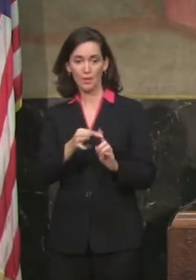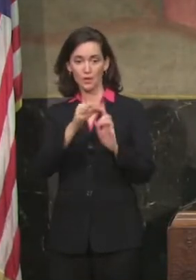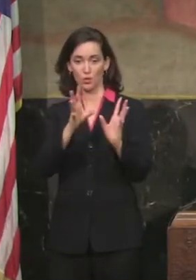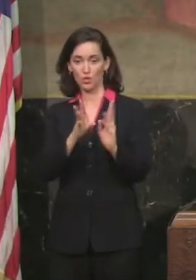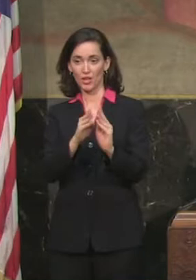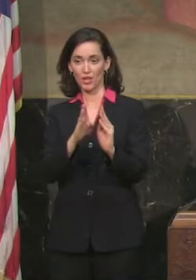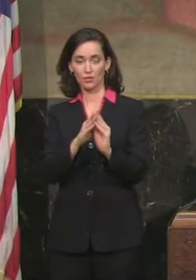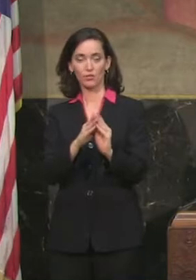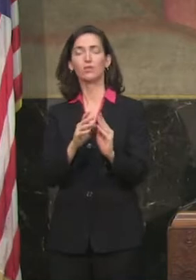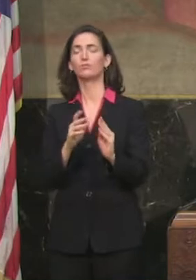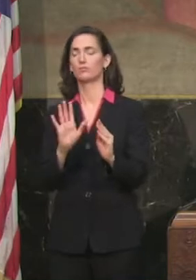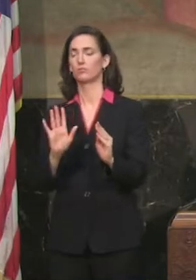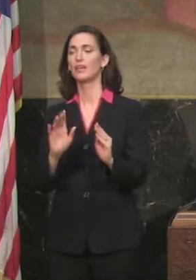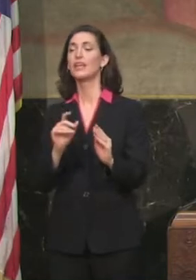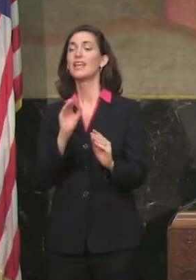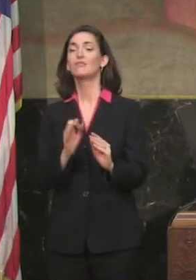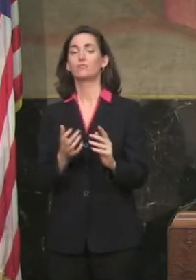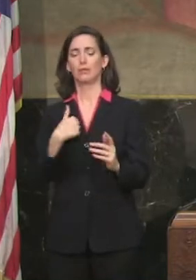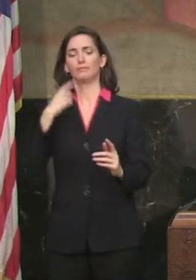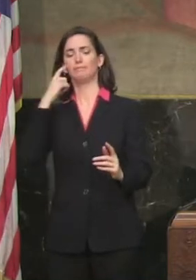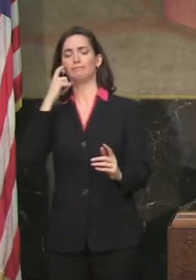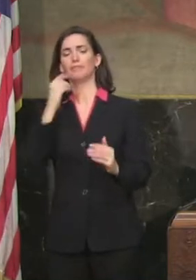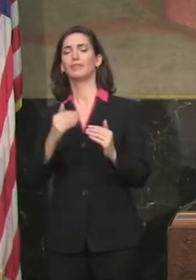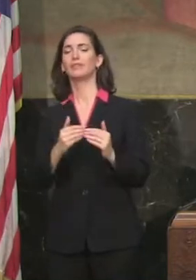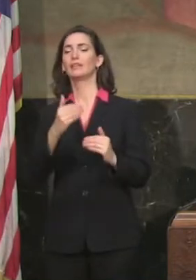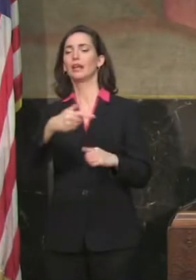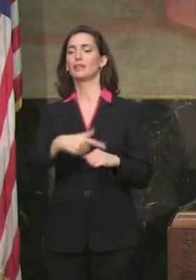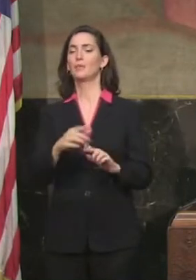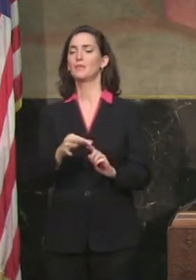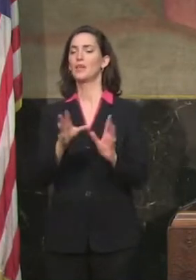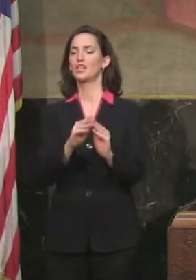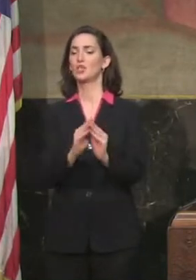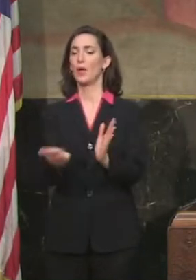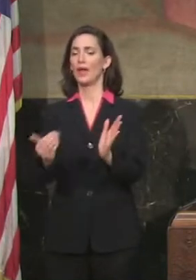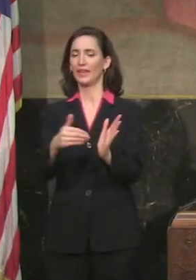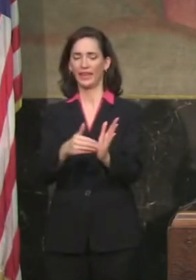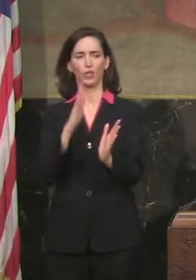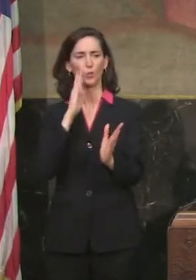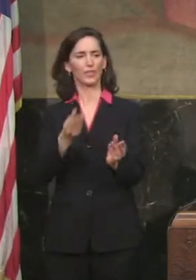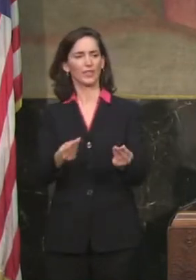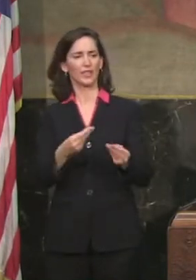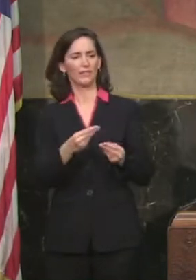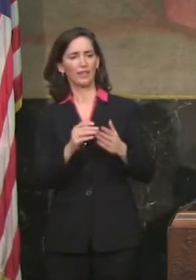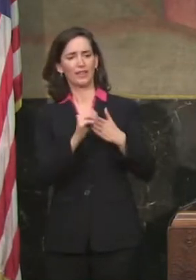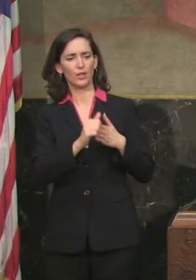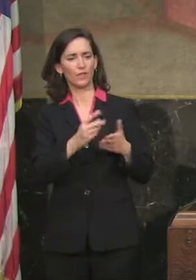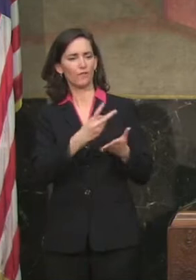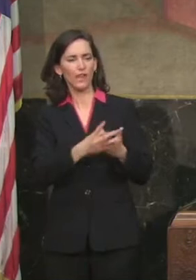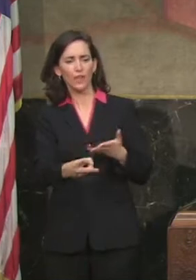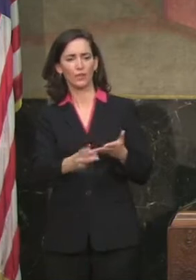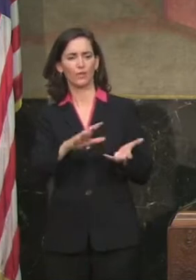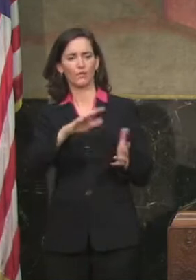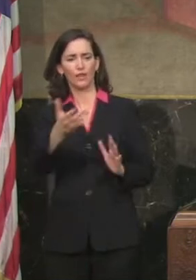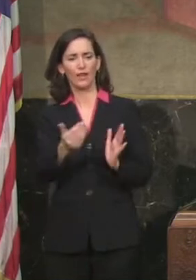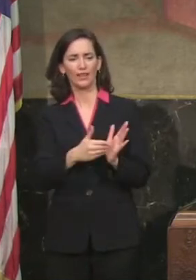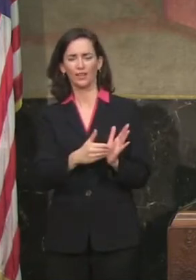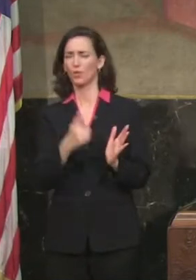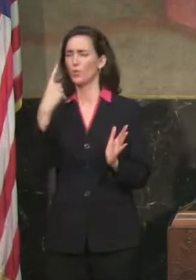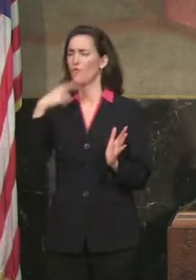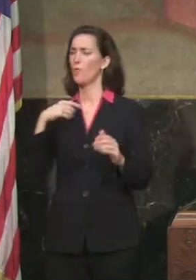result in the same inaction, the same failure of leadership, why would I call